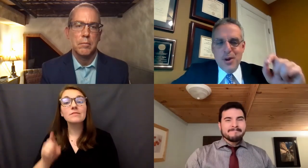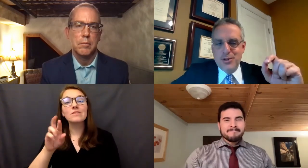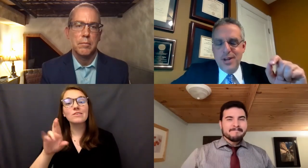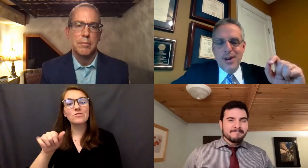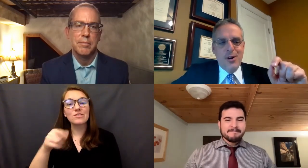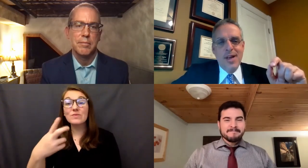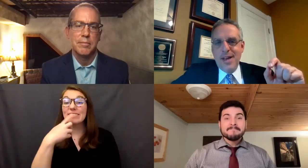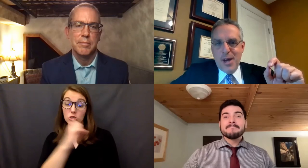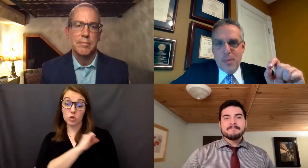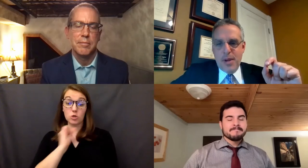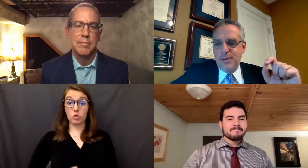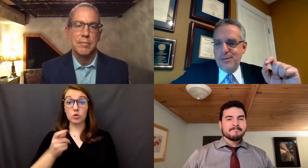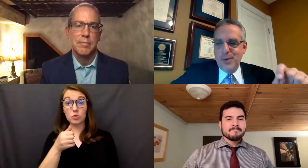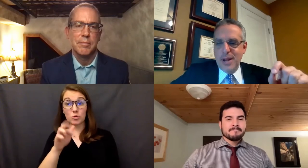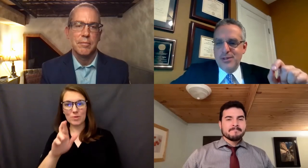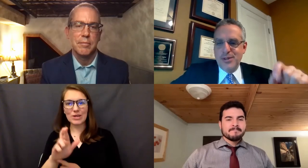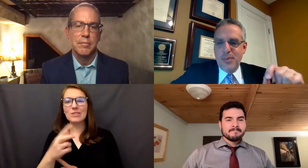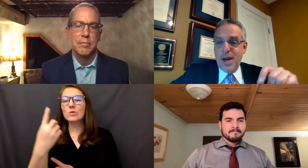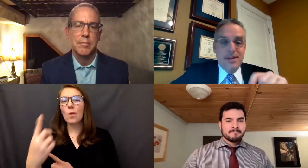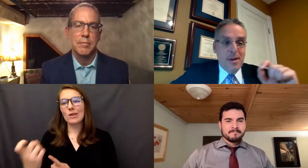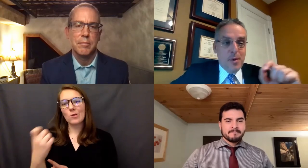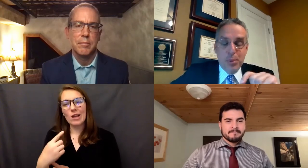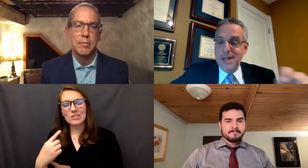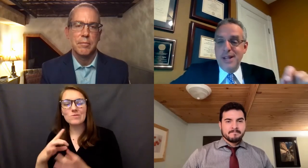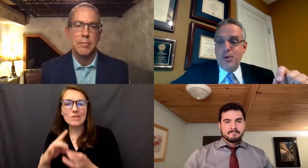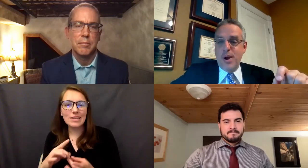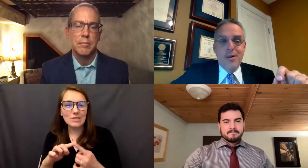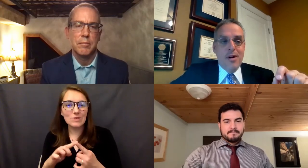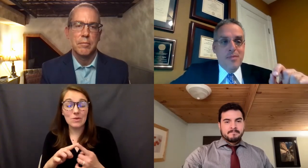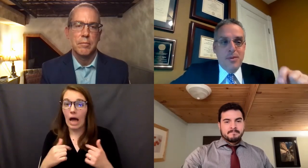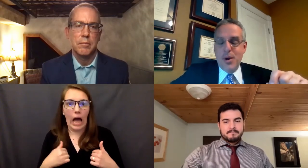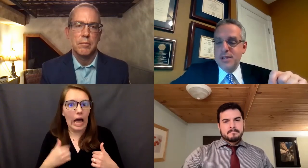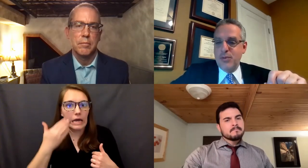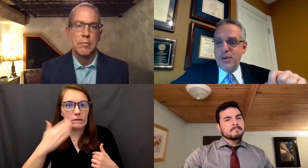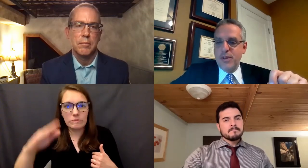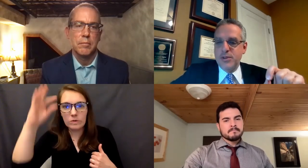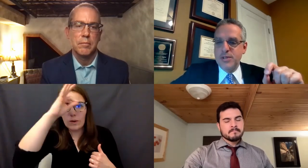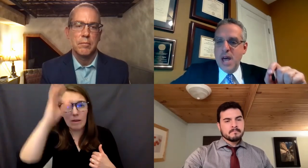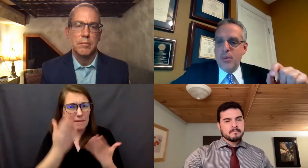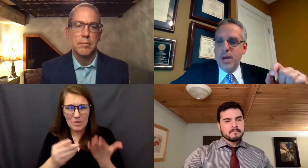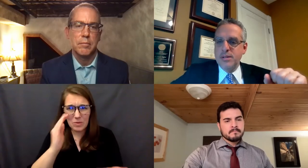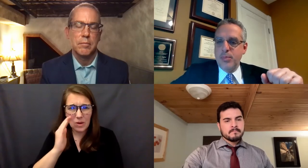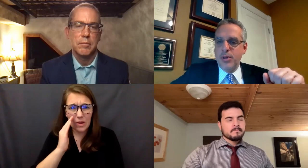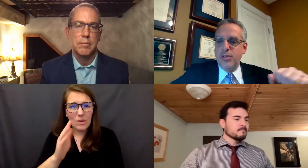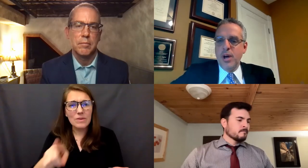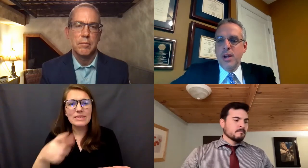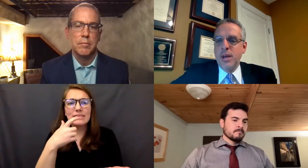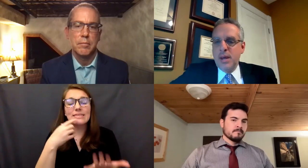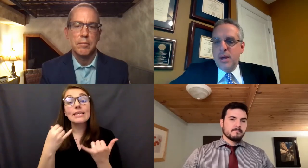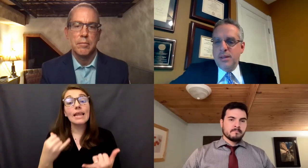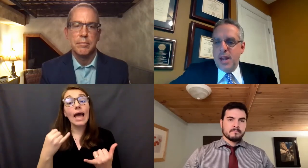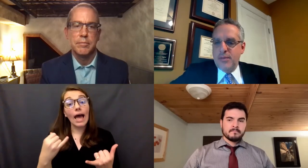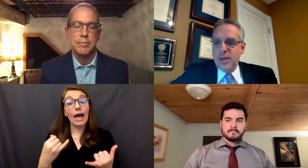and there's a question here that relates to something I'm completely unaware of. Maybe you guys have heard of this. There's now a contemporary